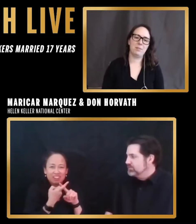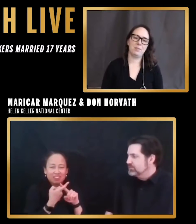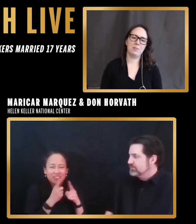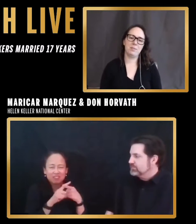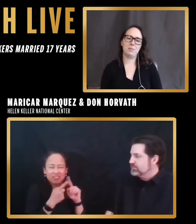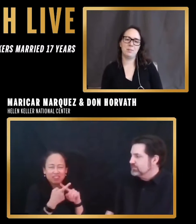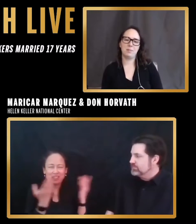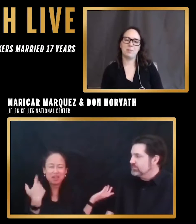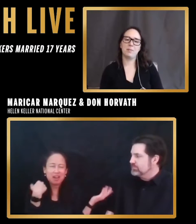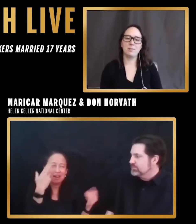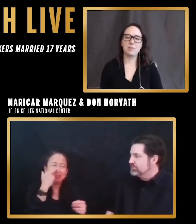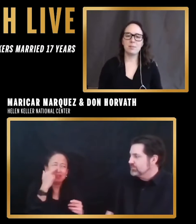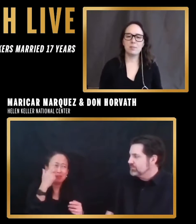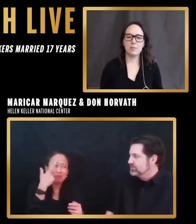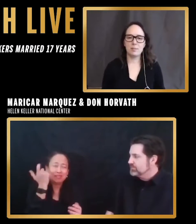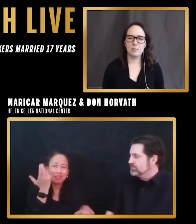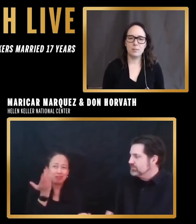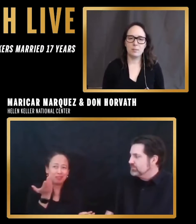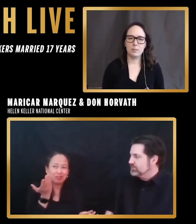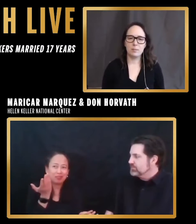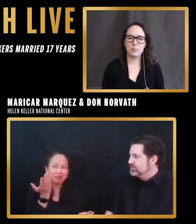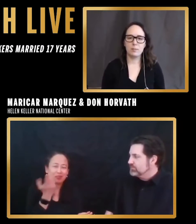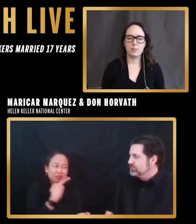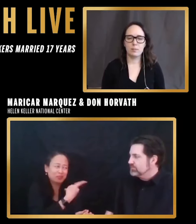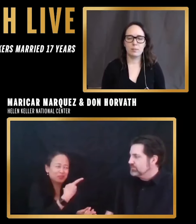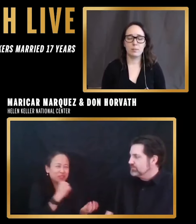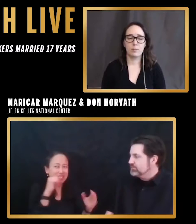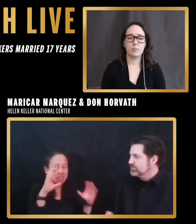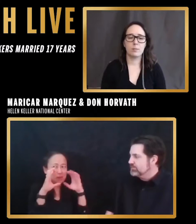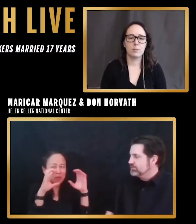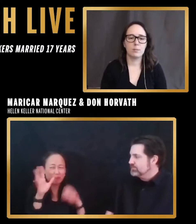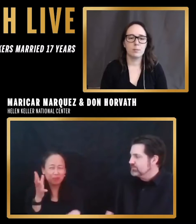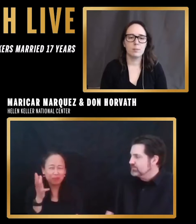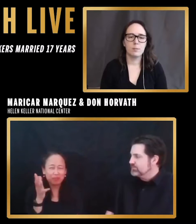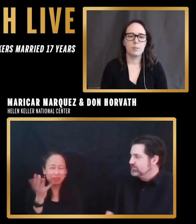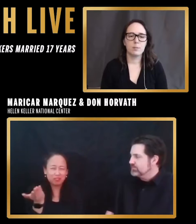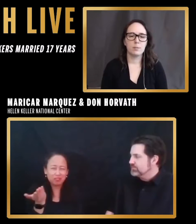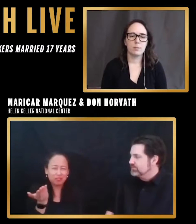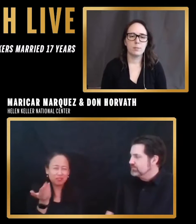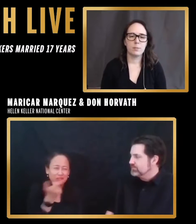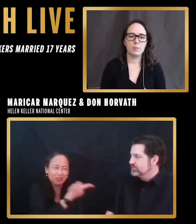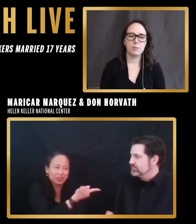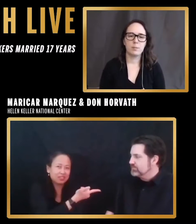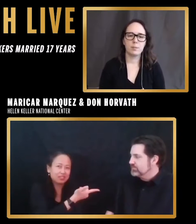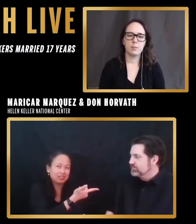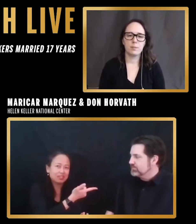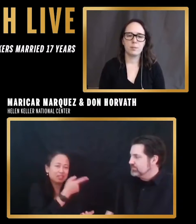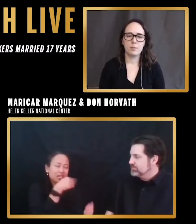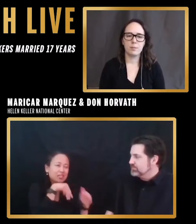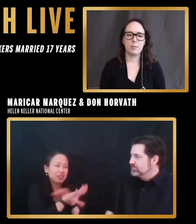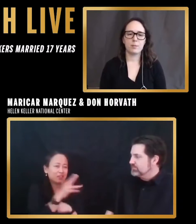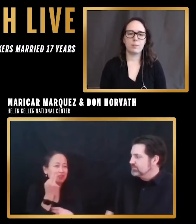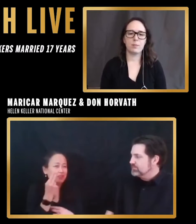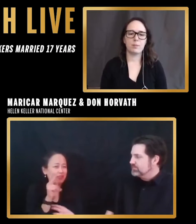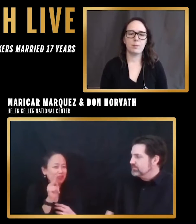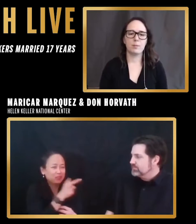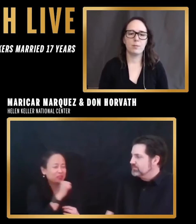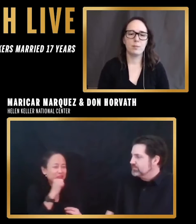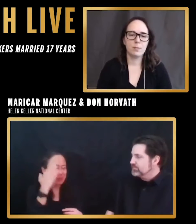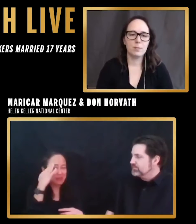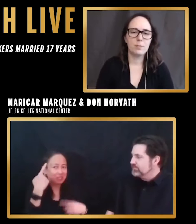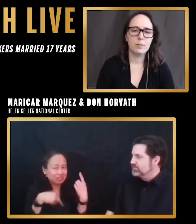working in the dormitory for Helen Keller. We were friends at that time. our communication wasn't that great